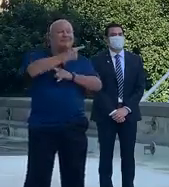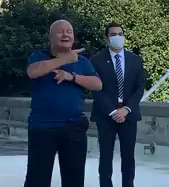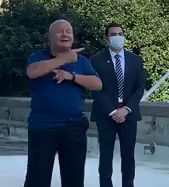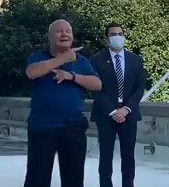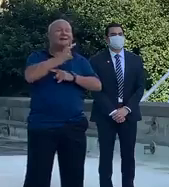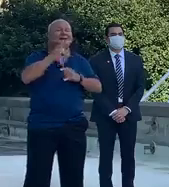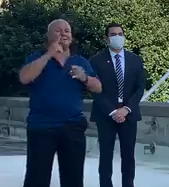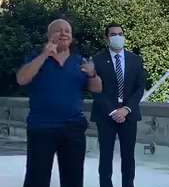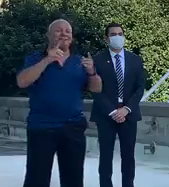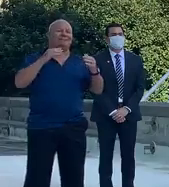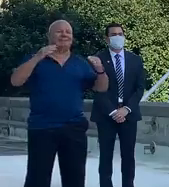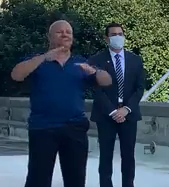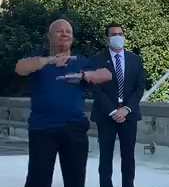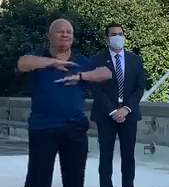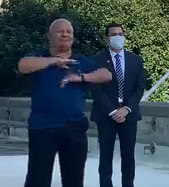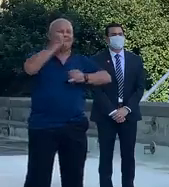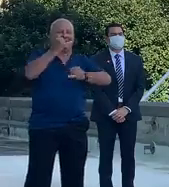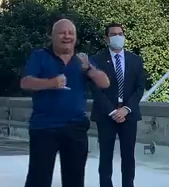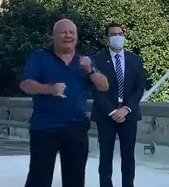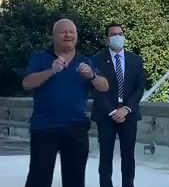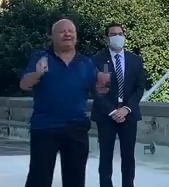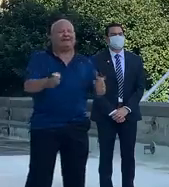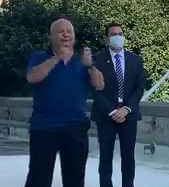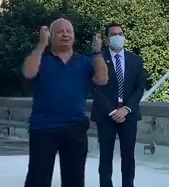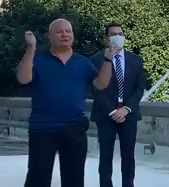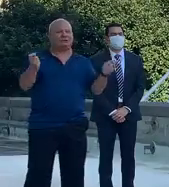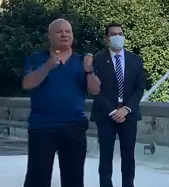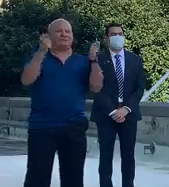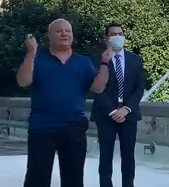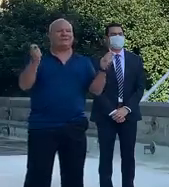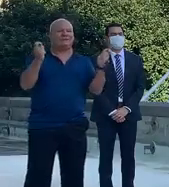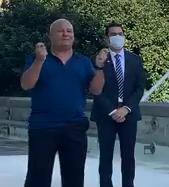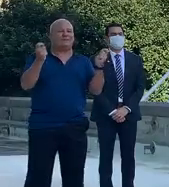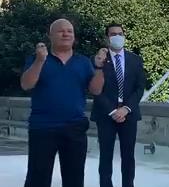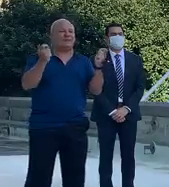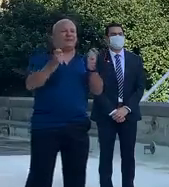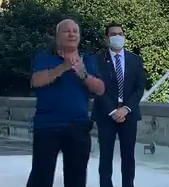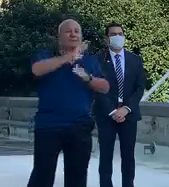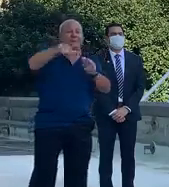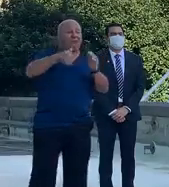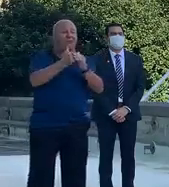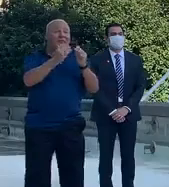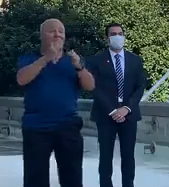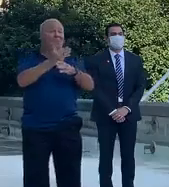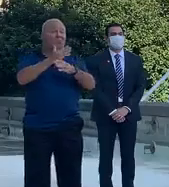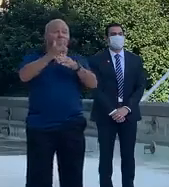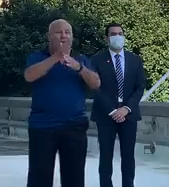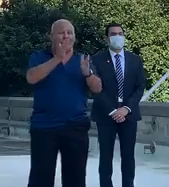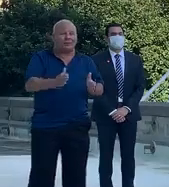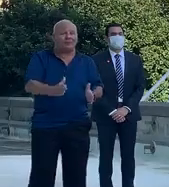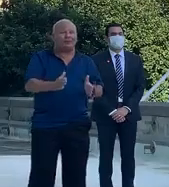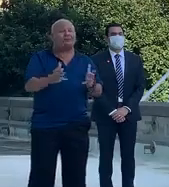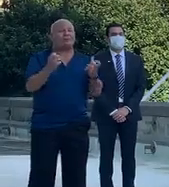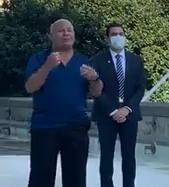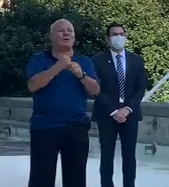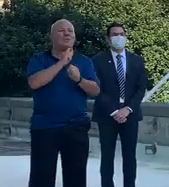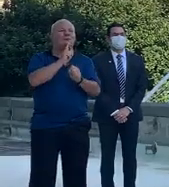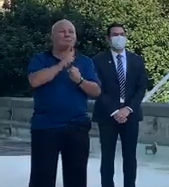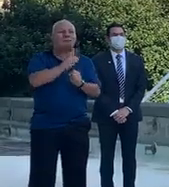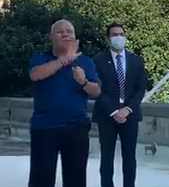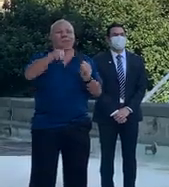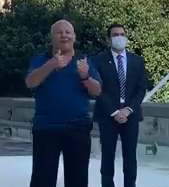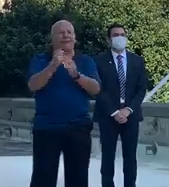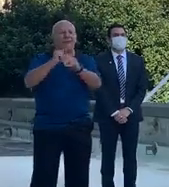of the celebration. And with all our partners, we still want to make sure we show all our